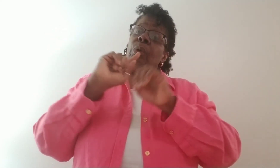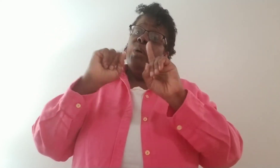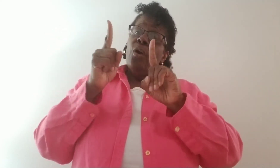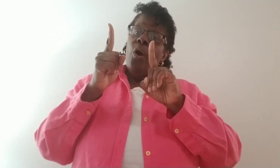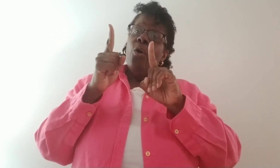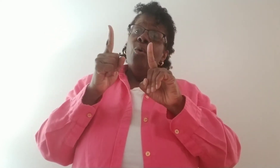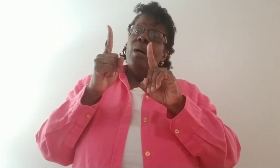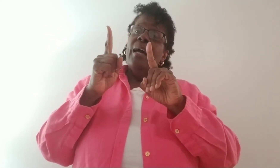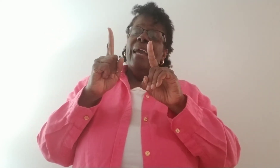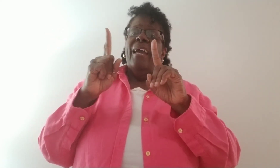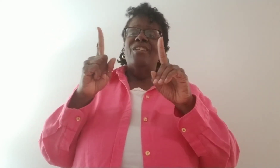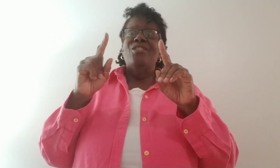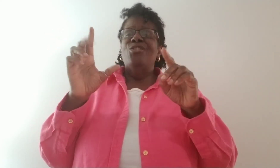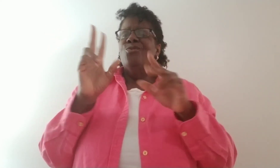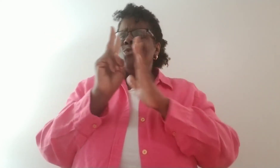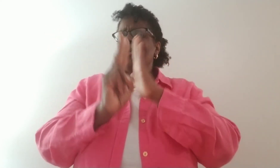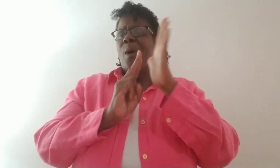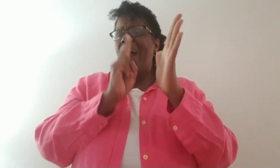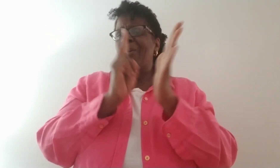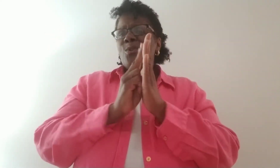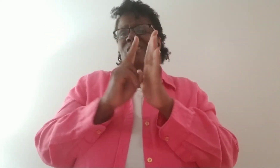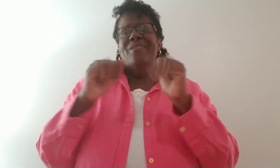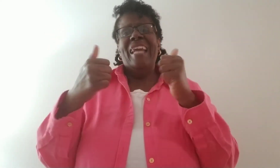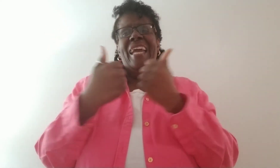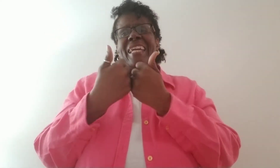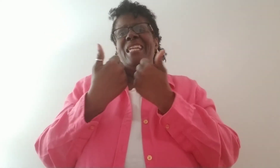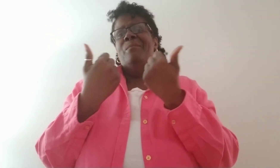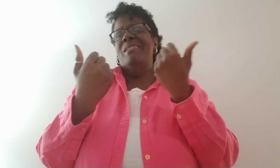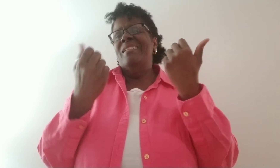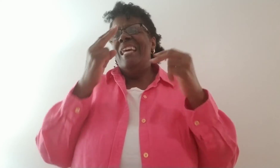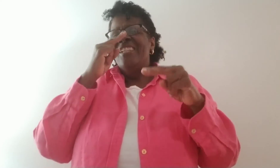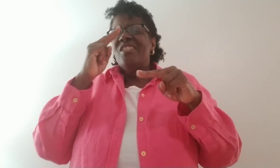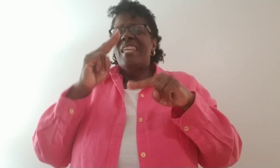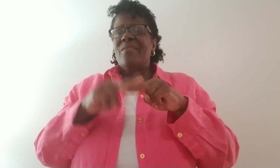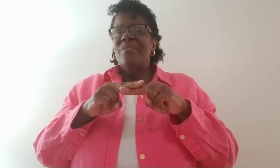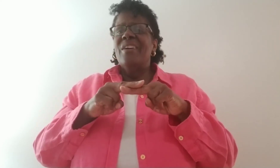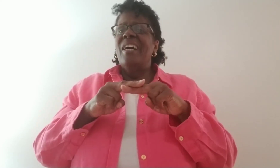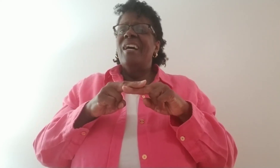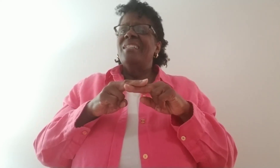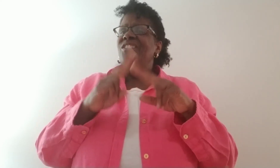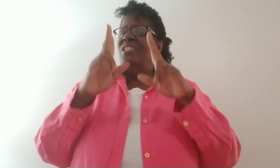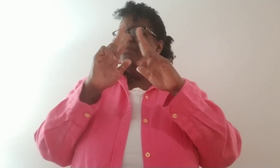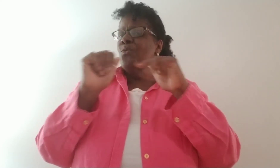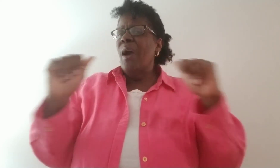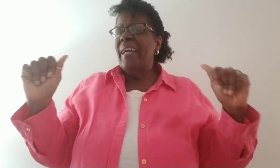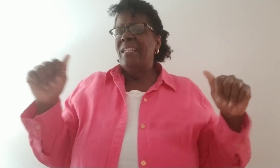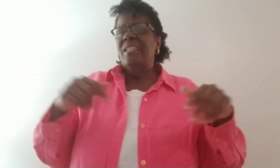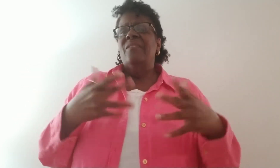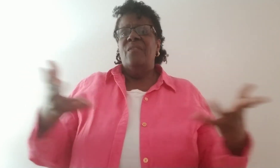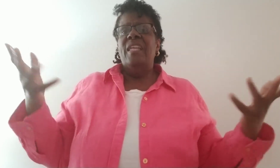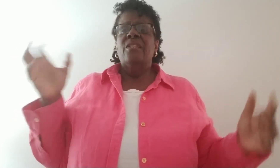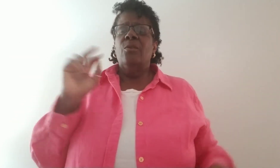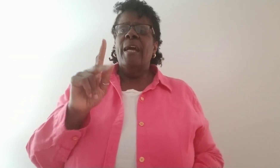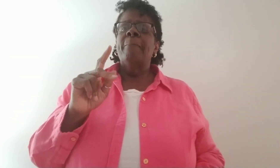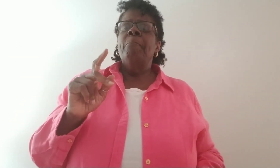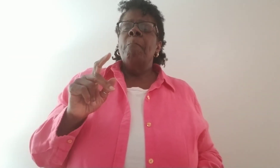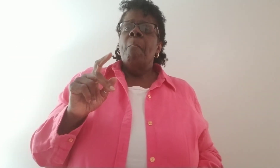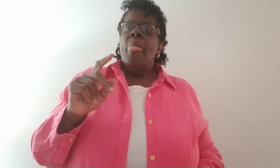go and do 2 hours of games and just having fun and just a variety of things, okay? And